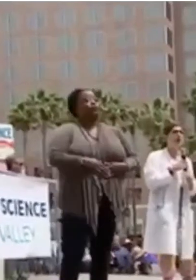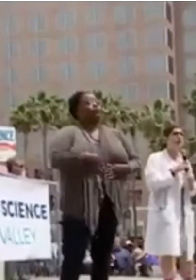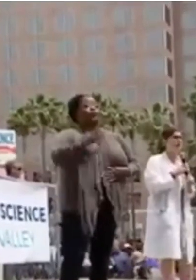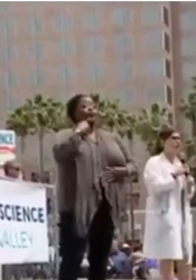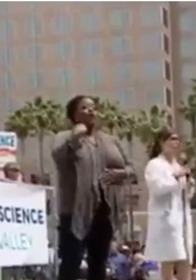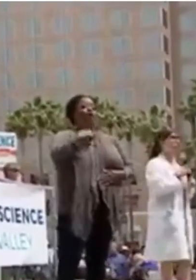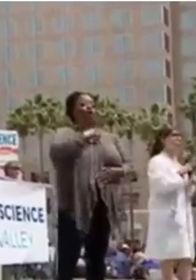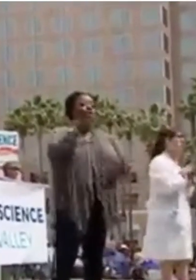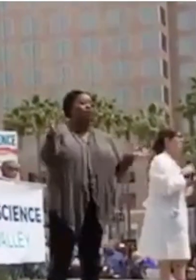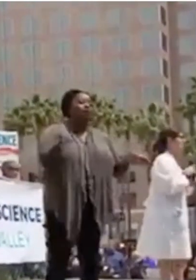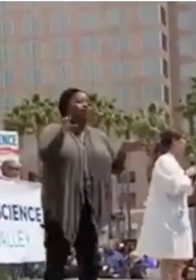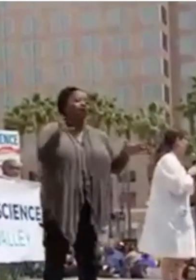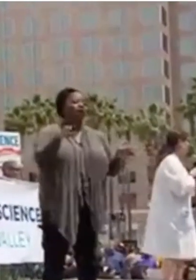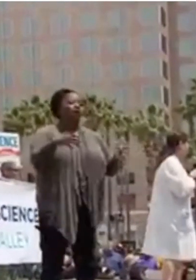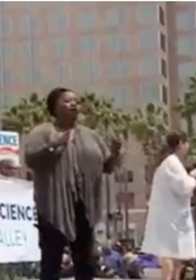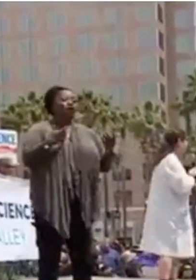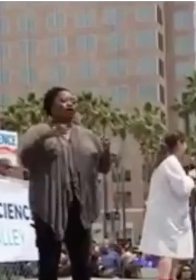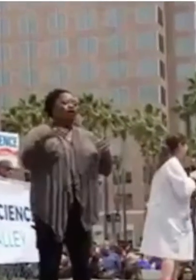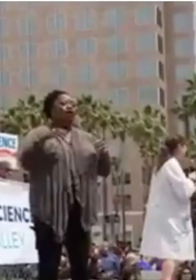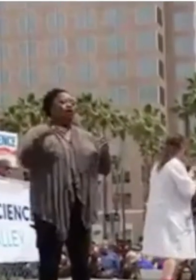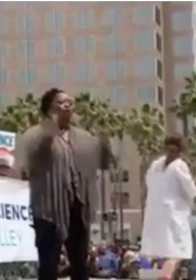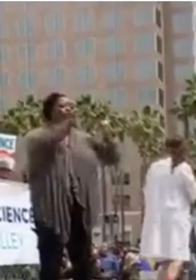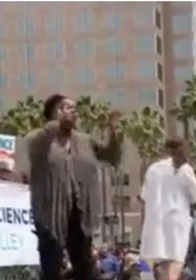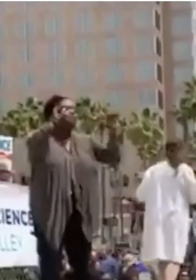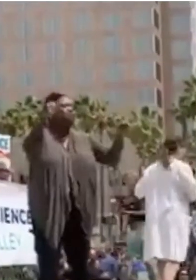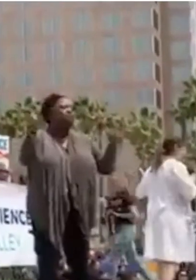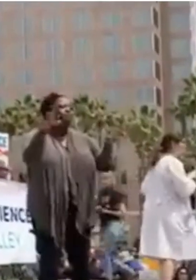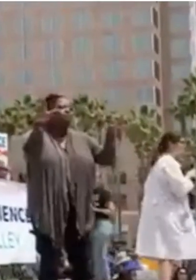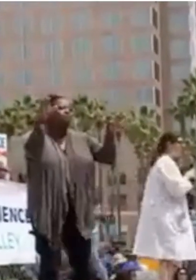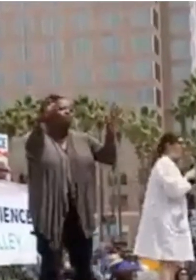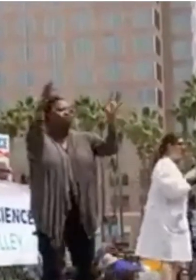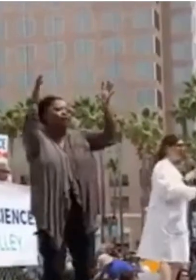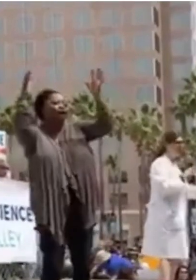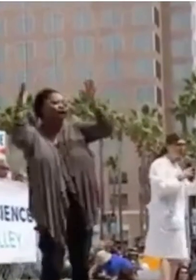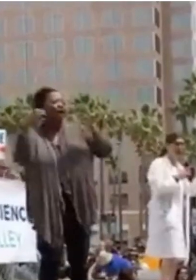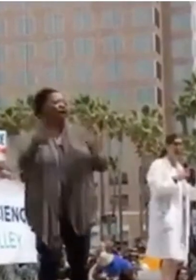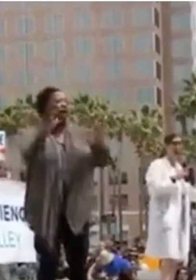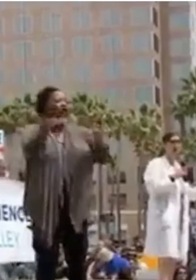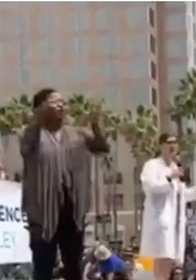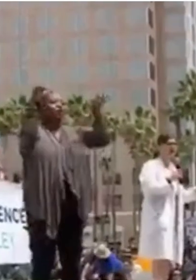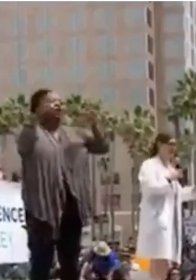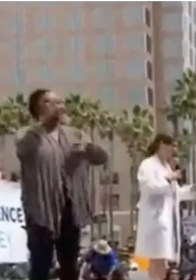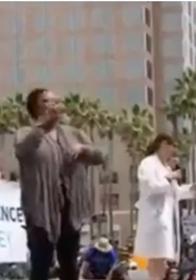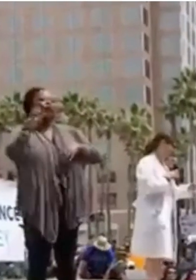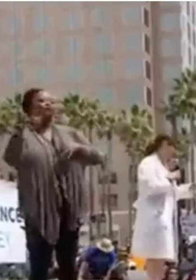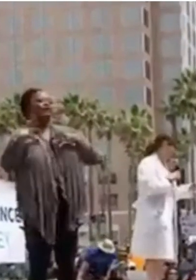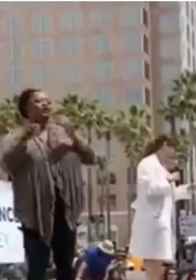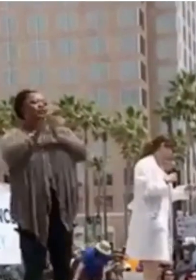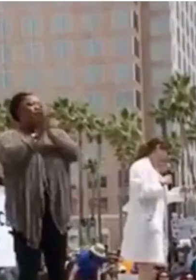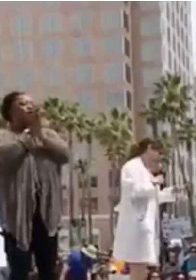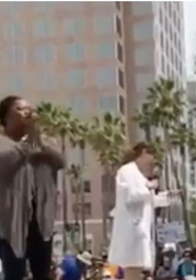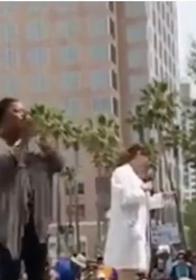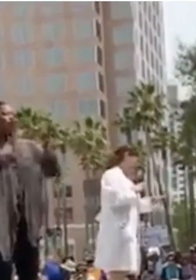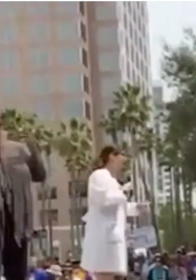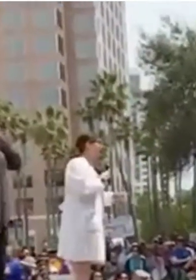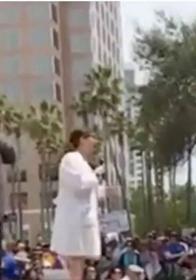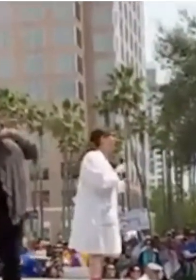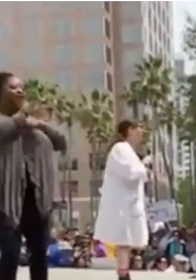been encouraged to rile up the crowd, and I think Rachel is much more of an enthusiastic riler,